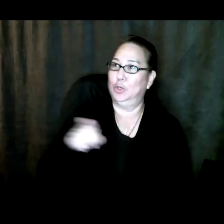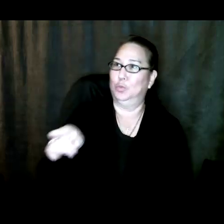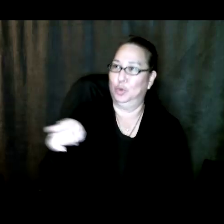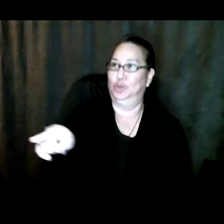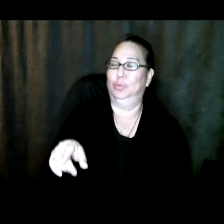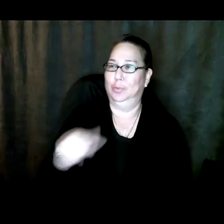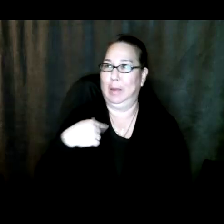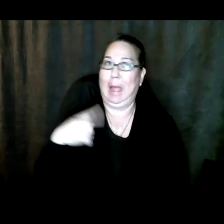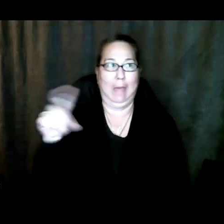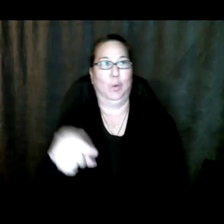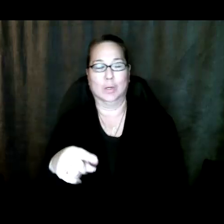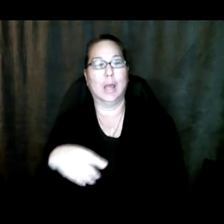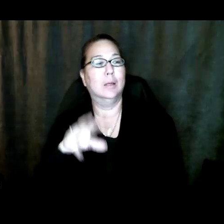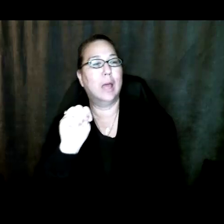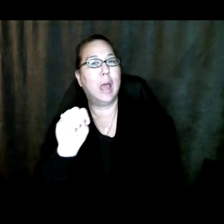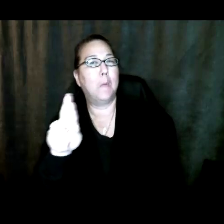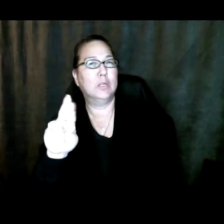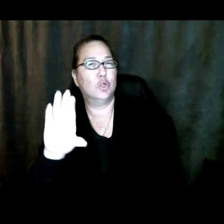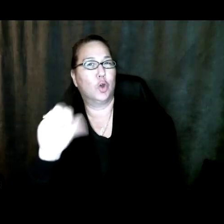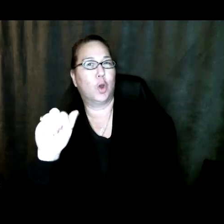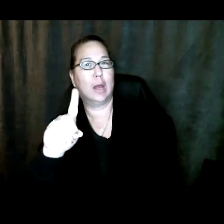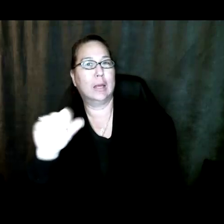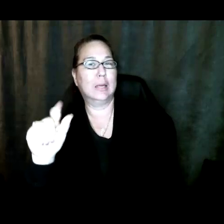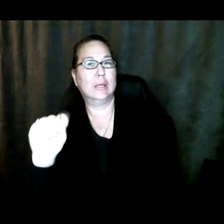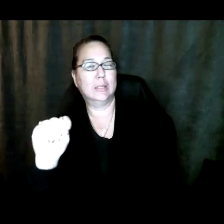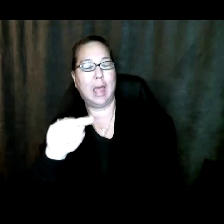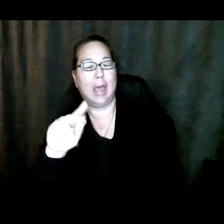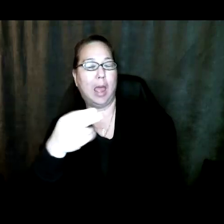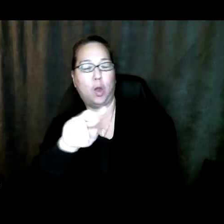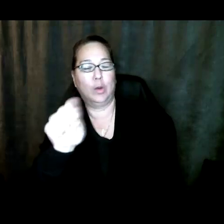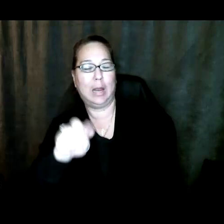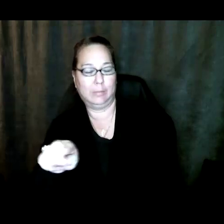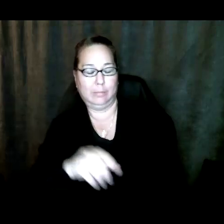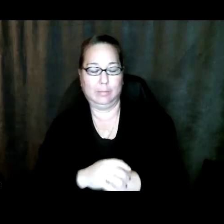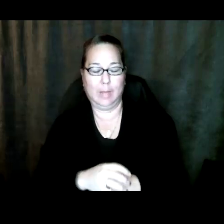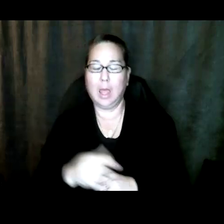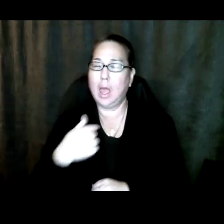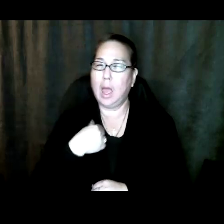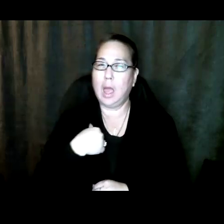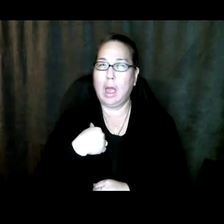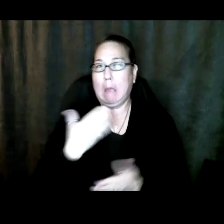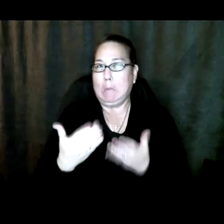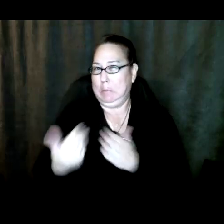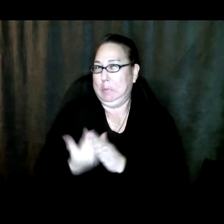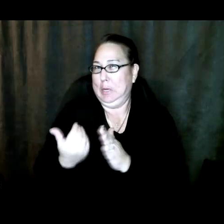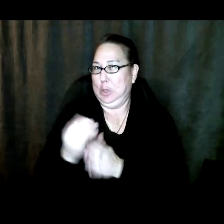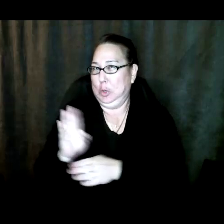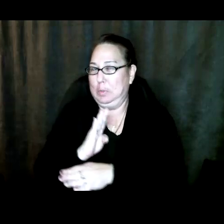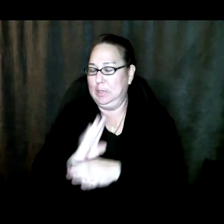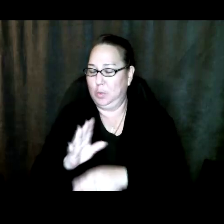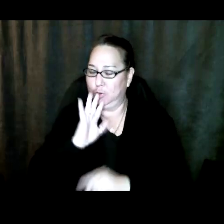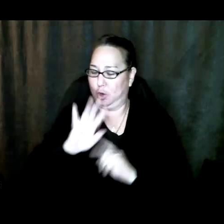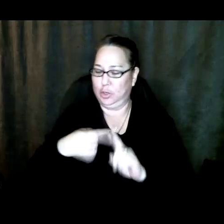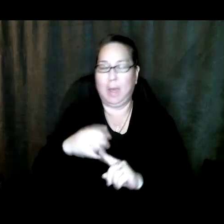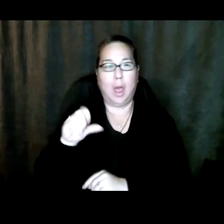question. This may be for new business, so let me know, but I brought up last time the vote on November 5th around the